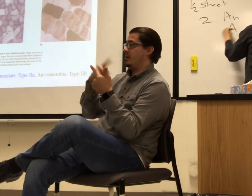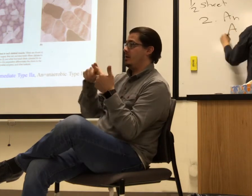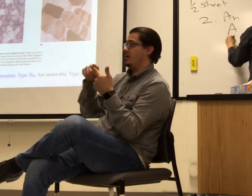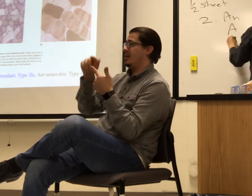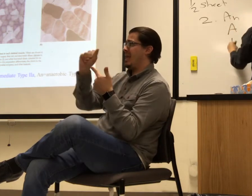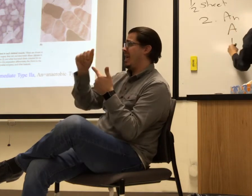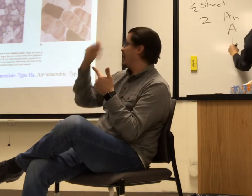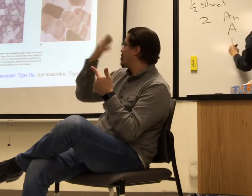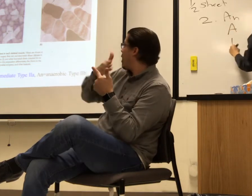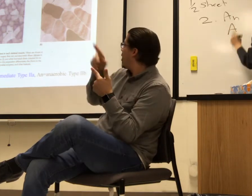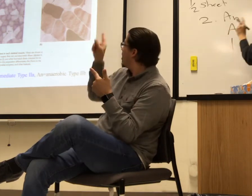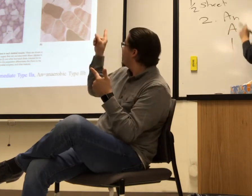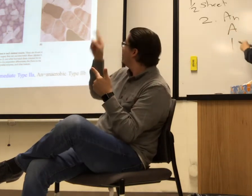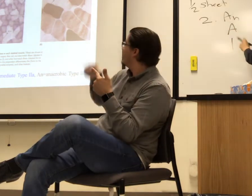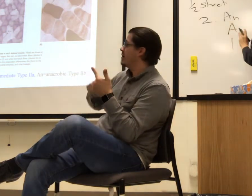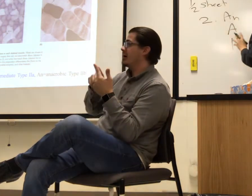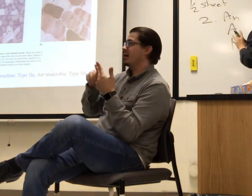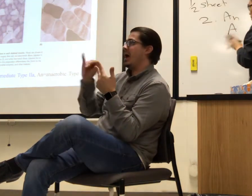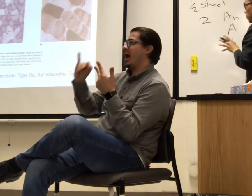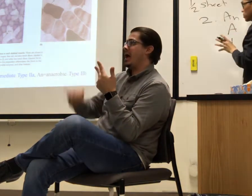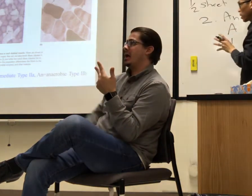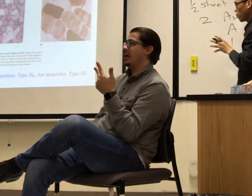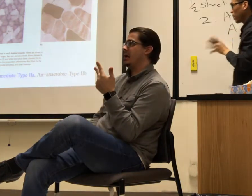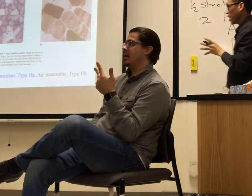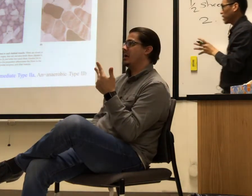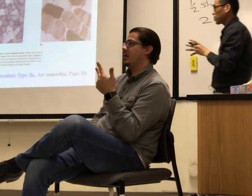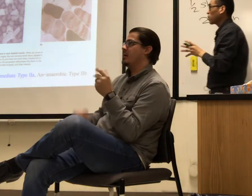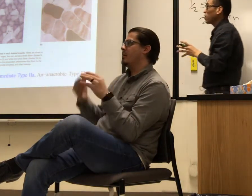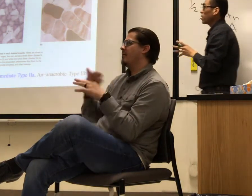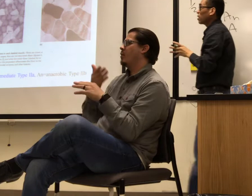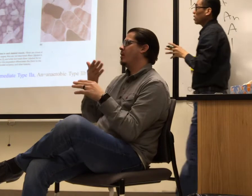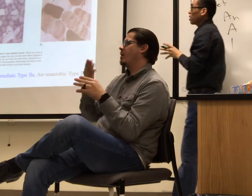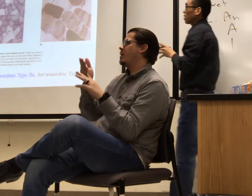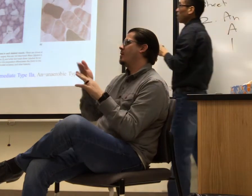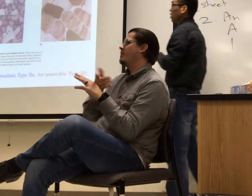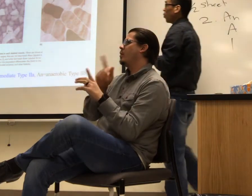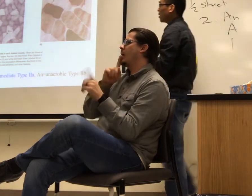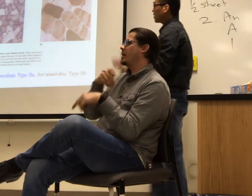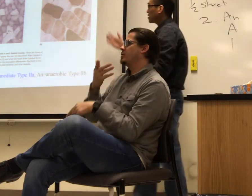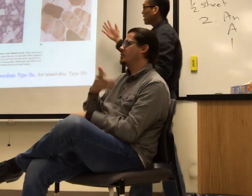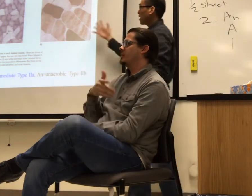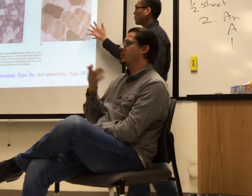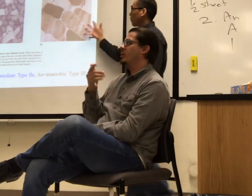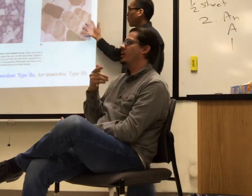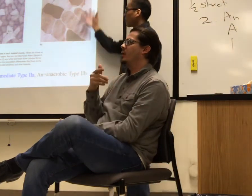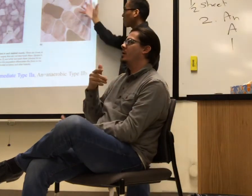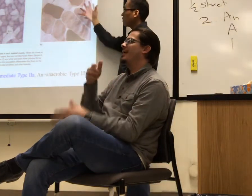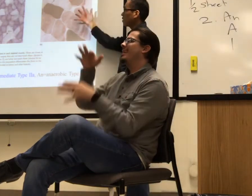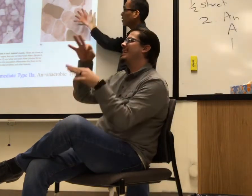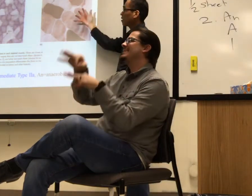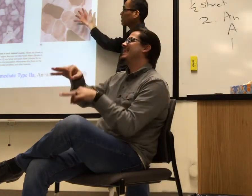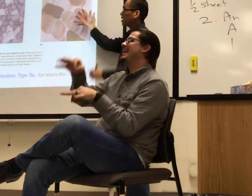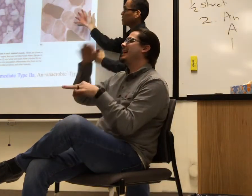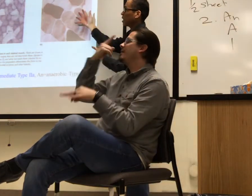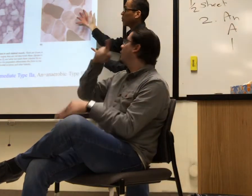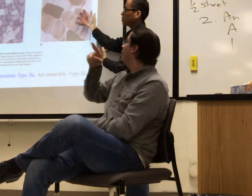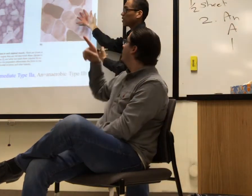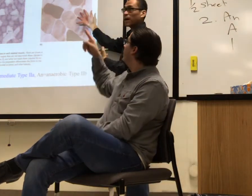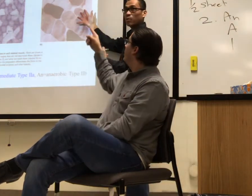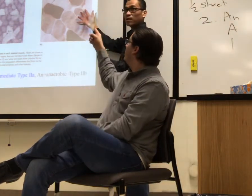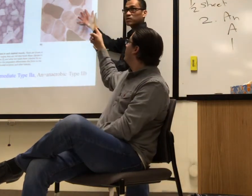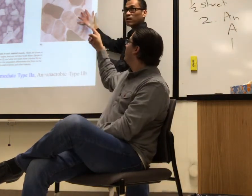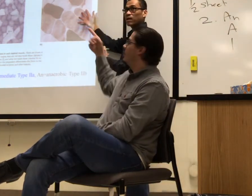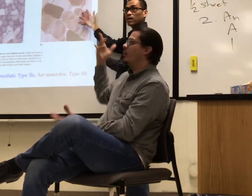A, and I. Now before I pose what I want you to answer, what did they stain for? Here, I say at the top